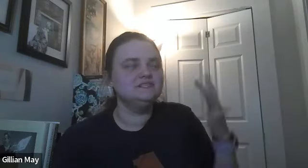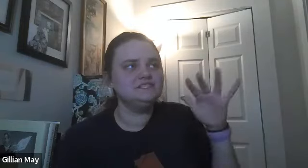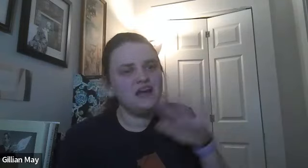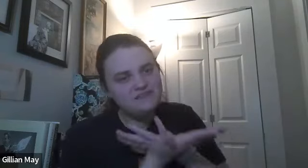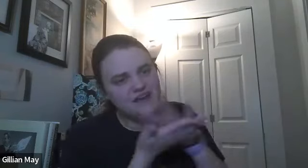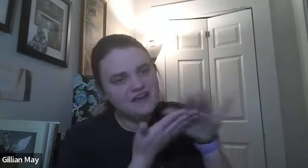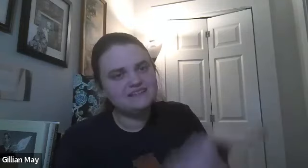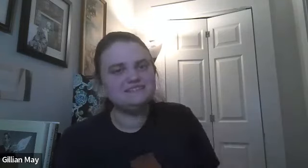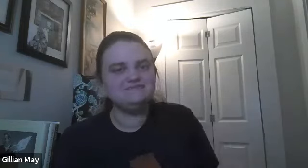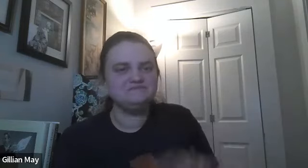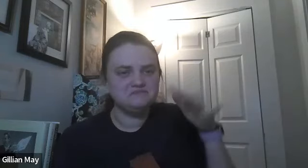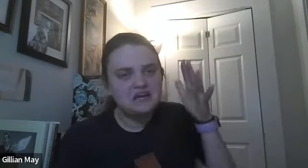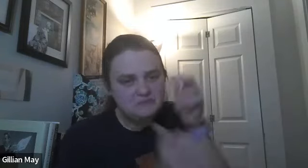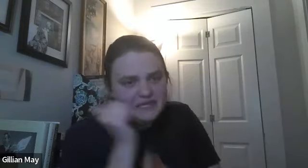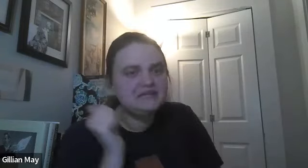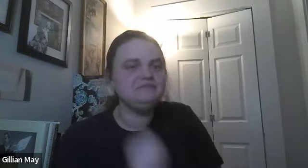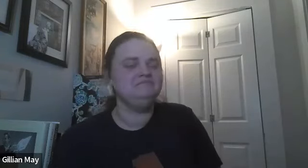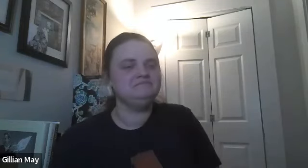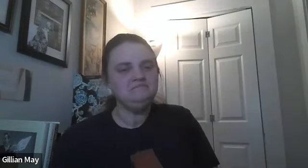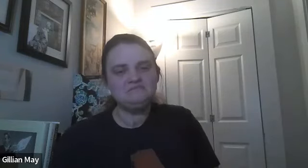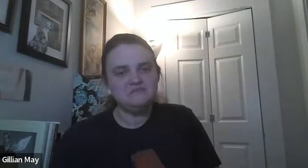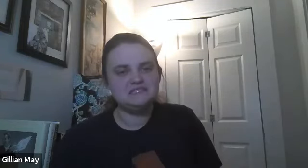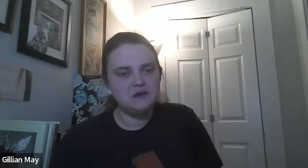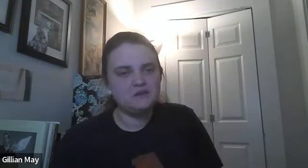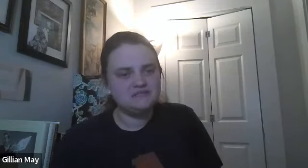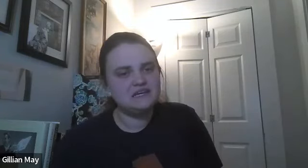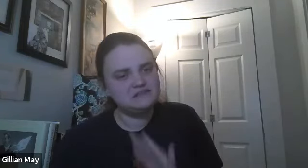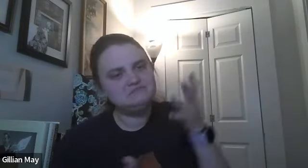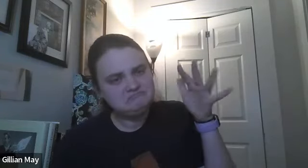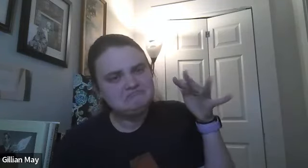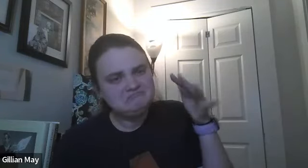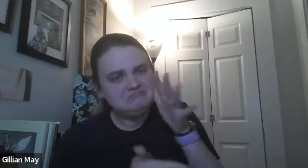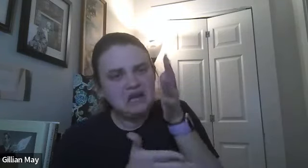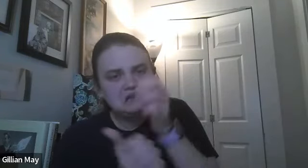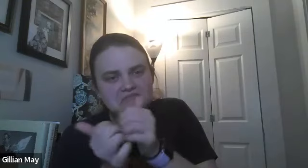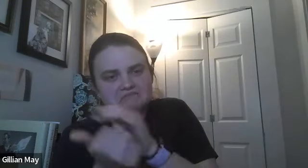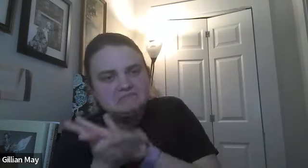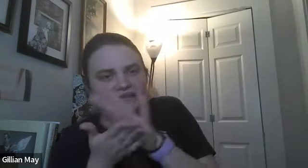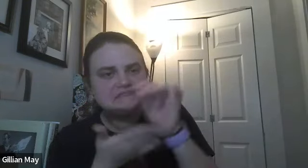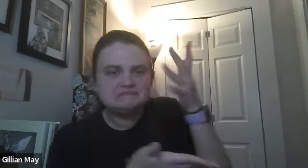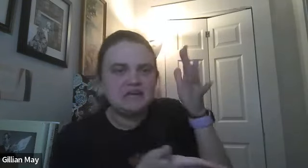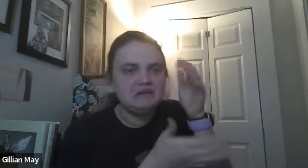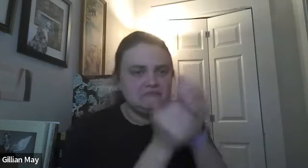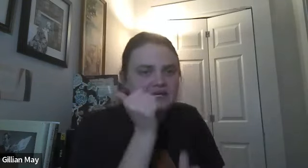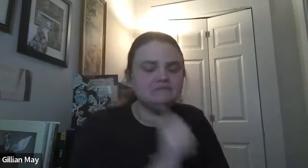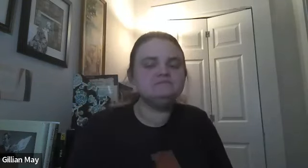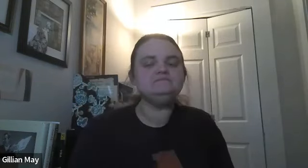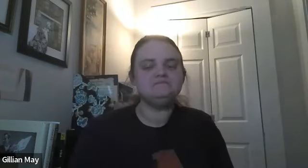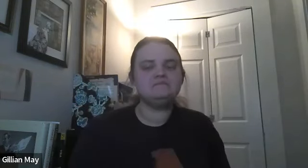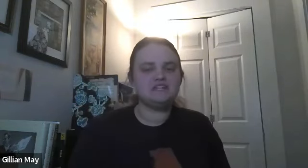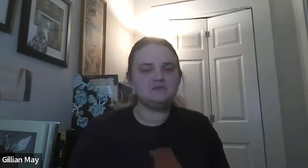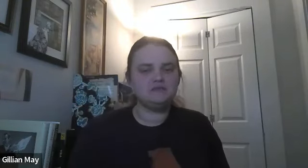she's kind of nice, kind of mean. That's how I would say it. Kind of nice, kind of mean, that sort of thing.